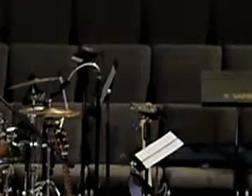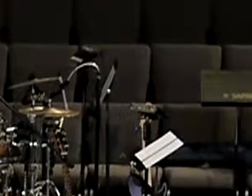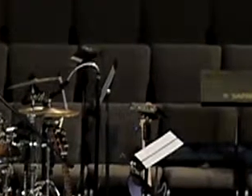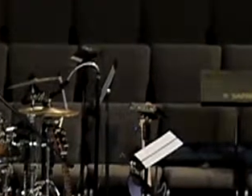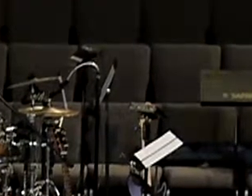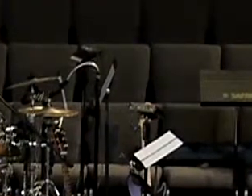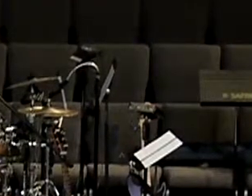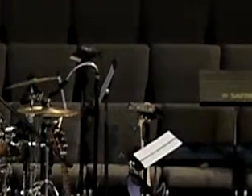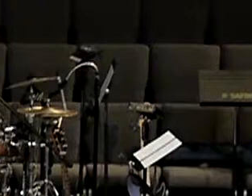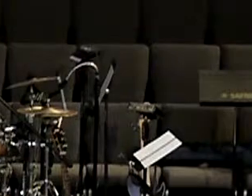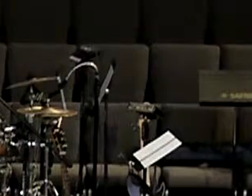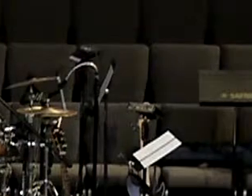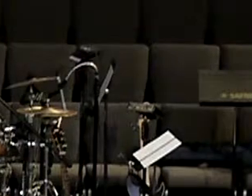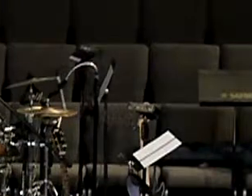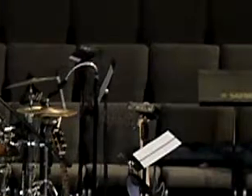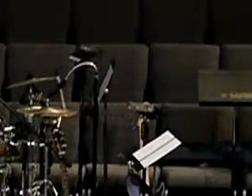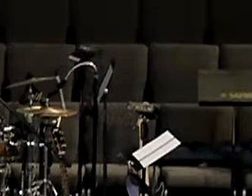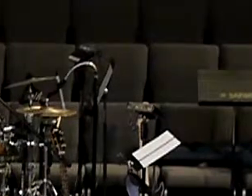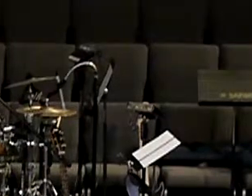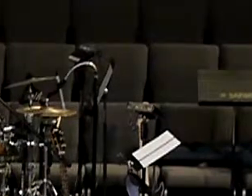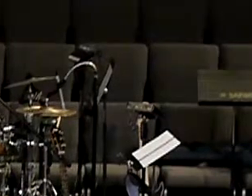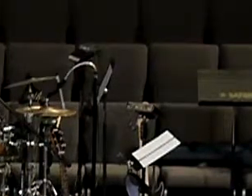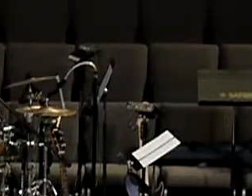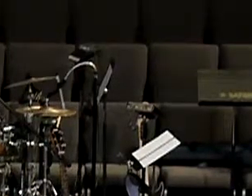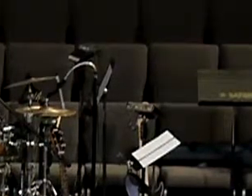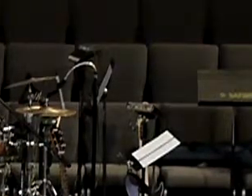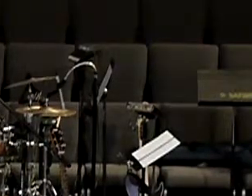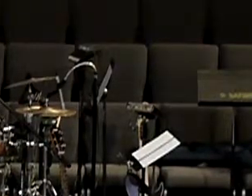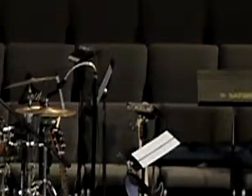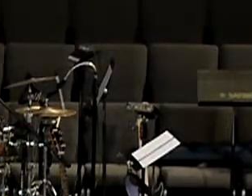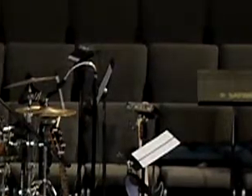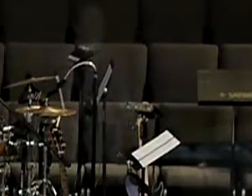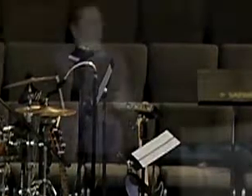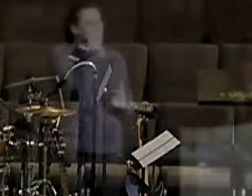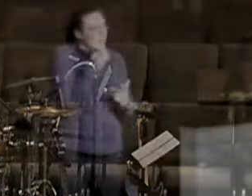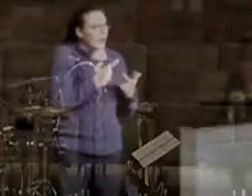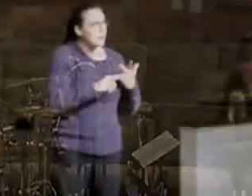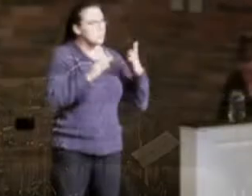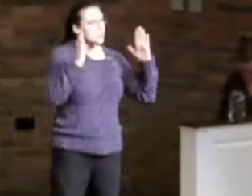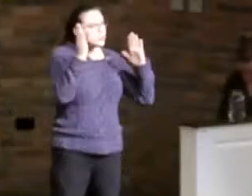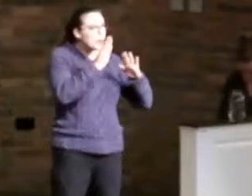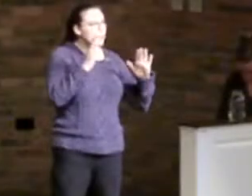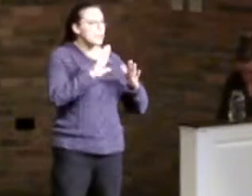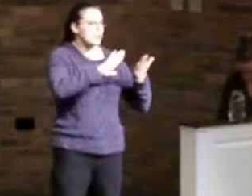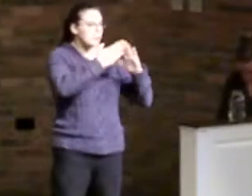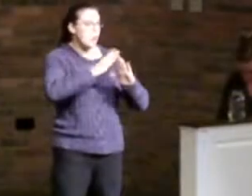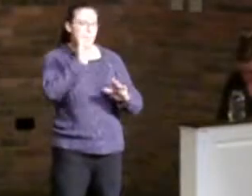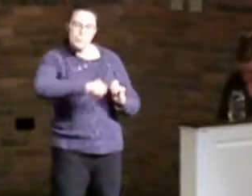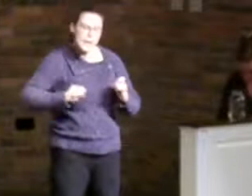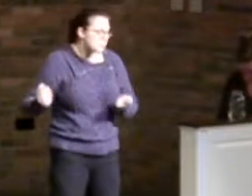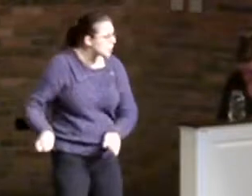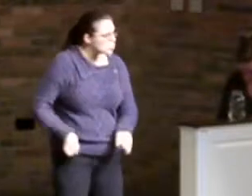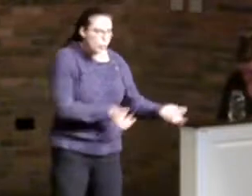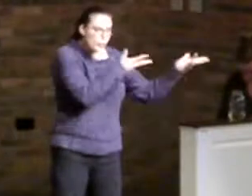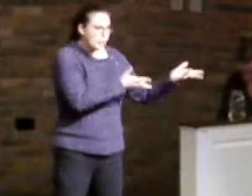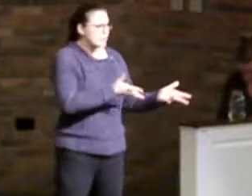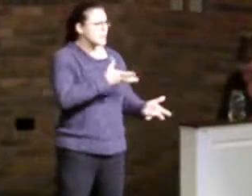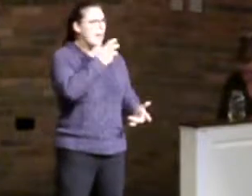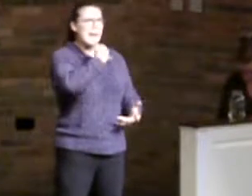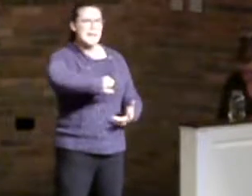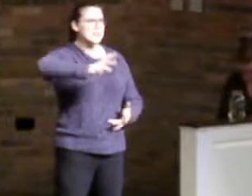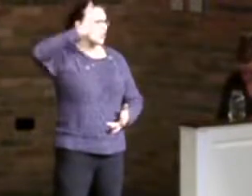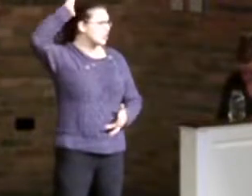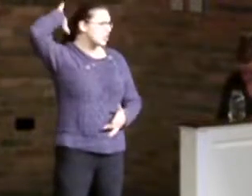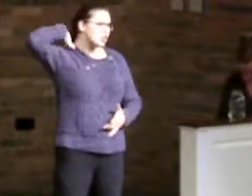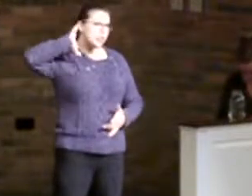something has brought guilt and shame or trouble to the community and must be cast overboard. Ancient. It's in Romeo